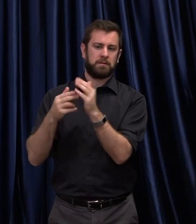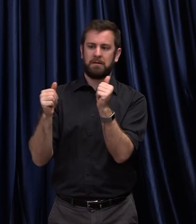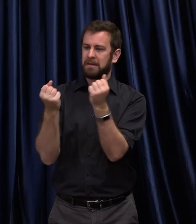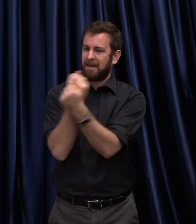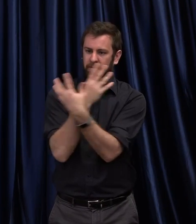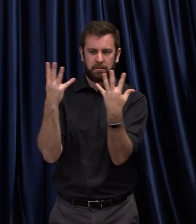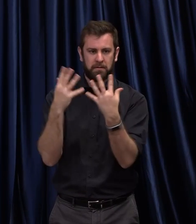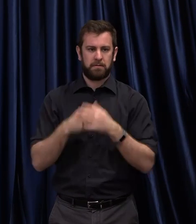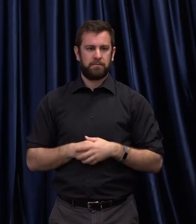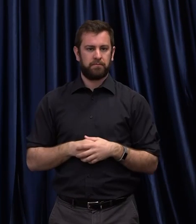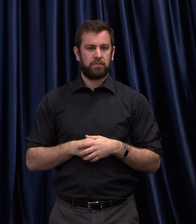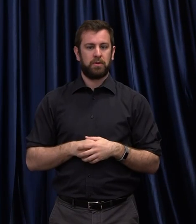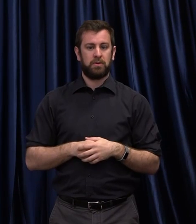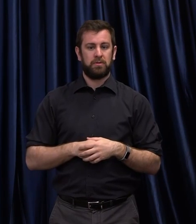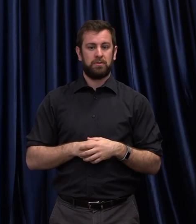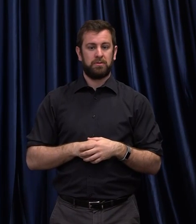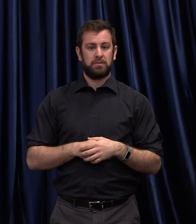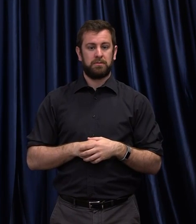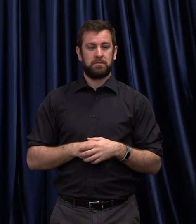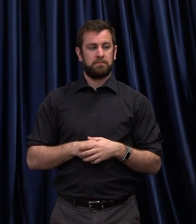be gaining self-control.